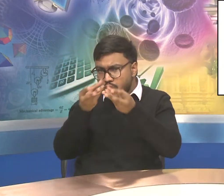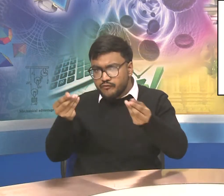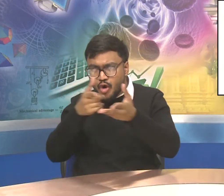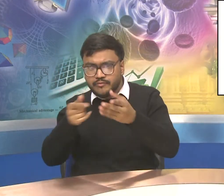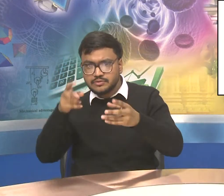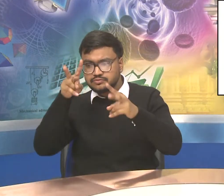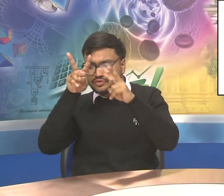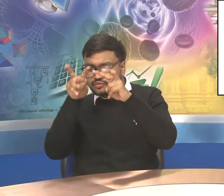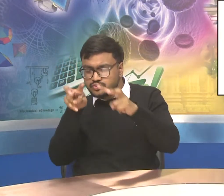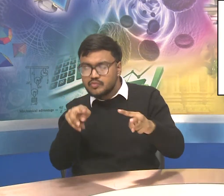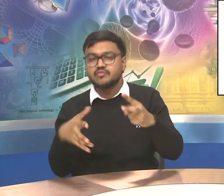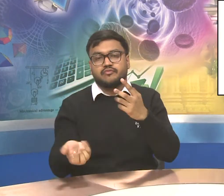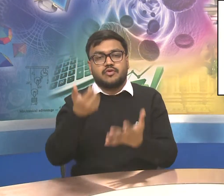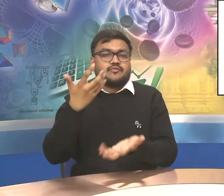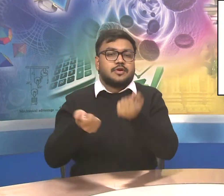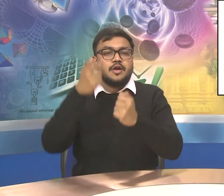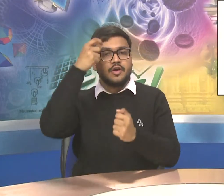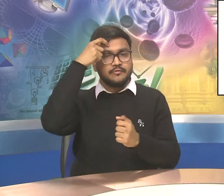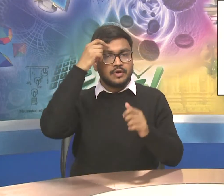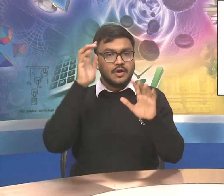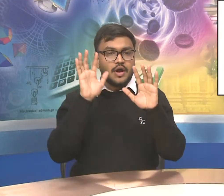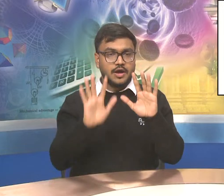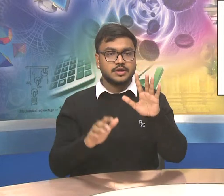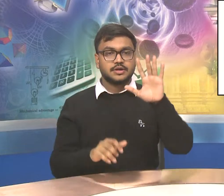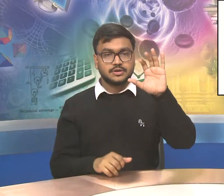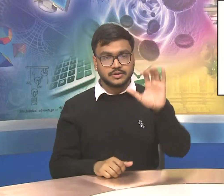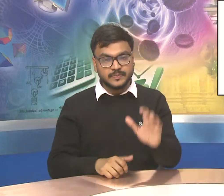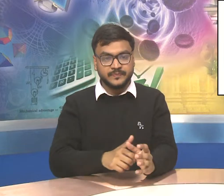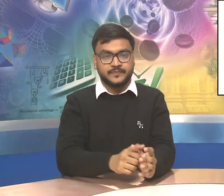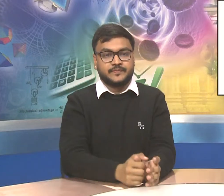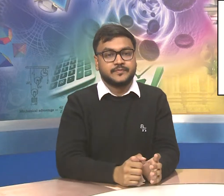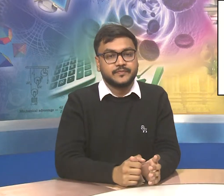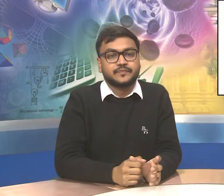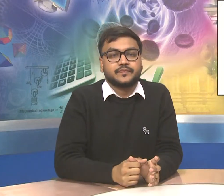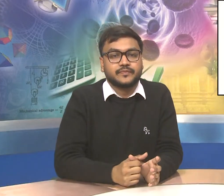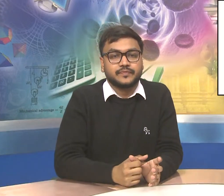a researcher face, so library helps them to resolve them.